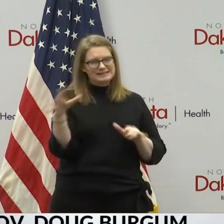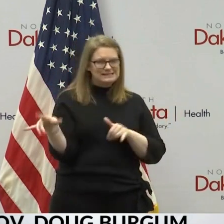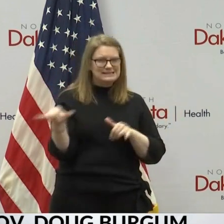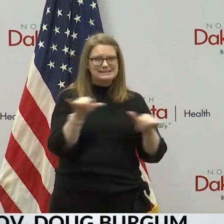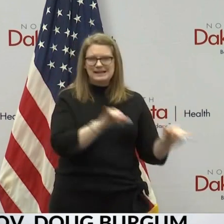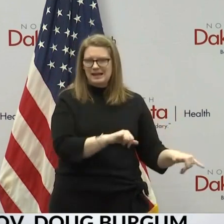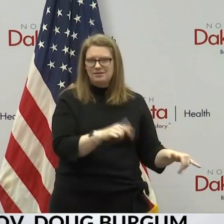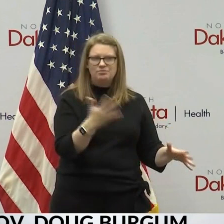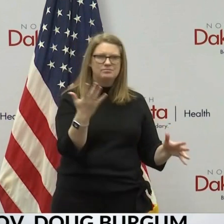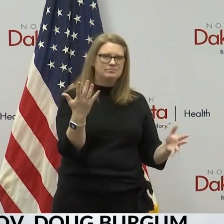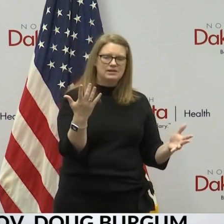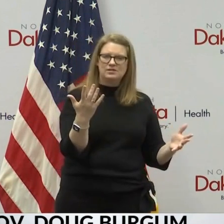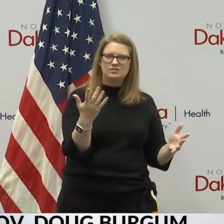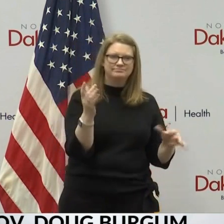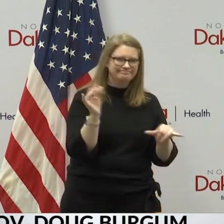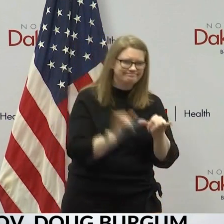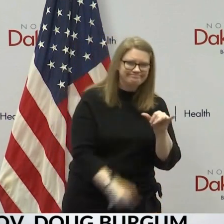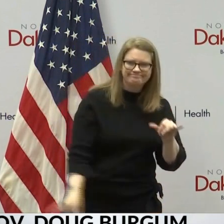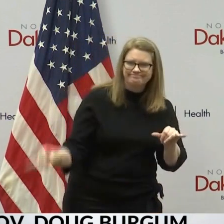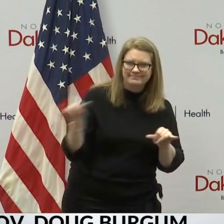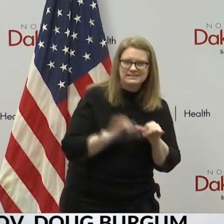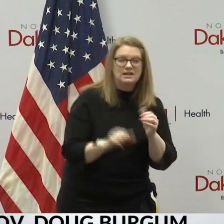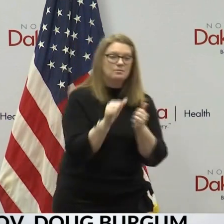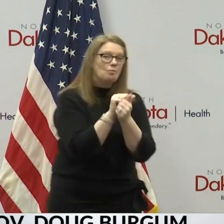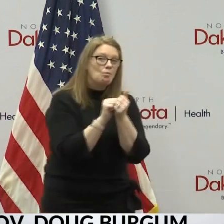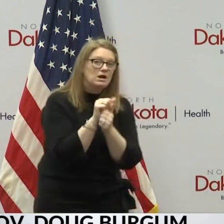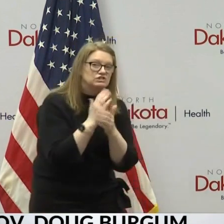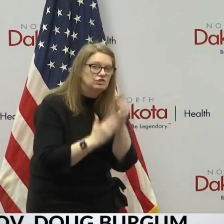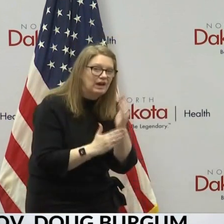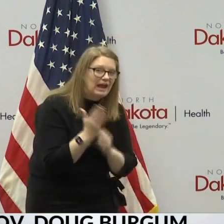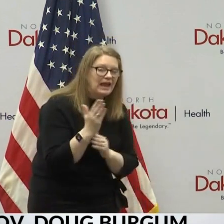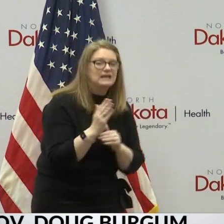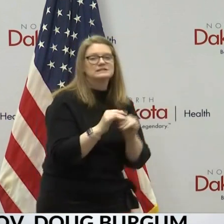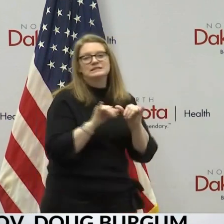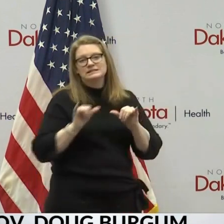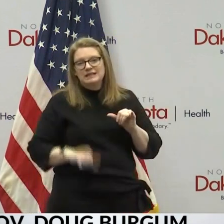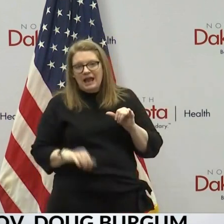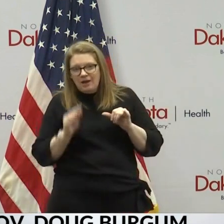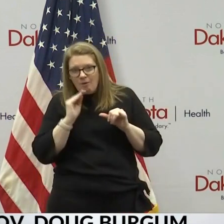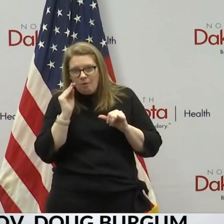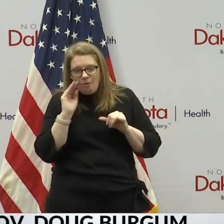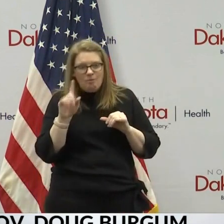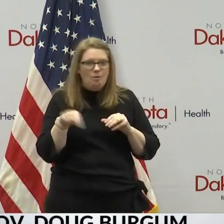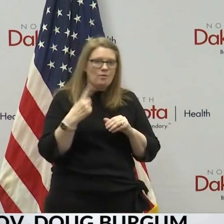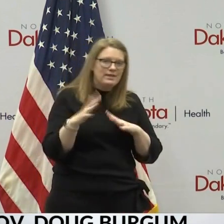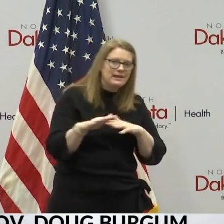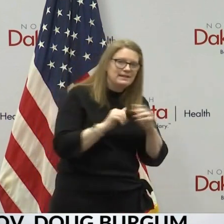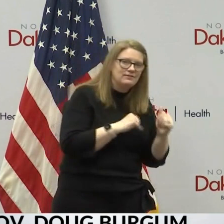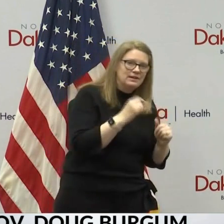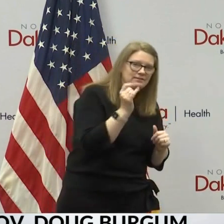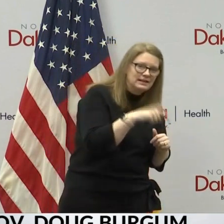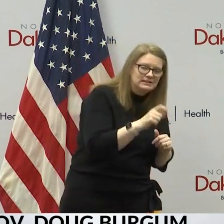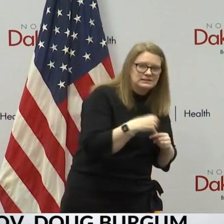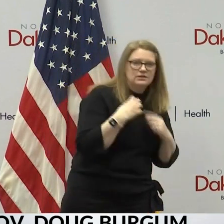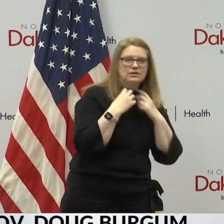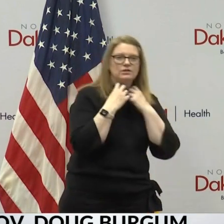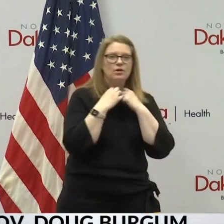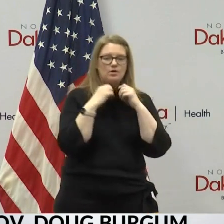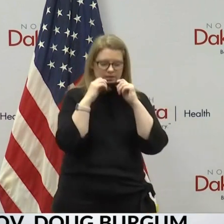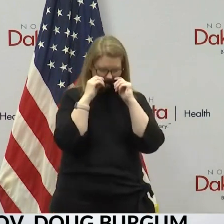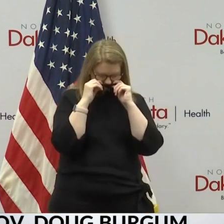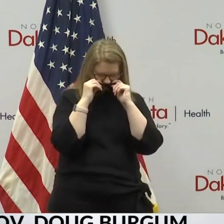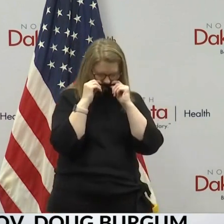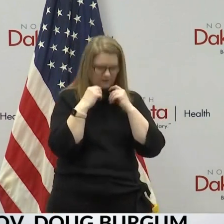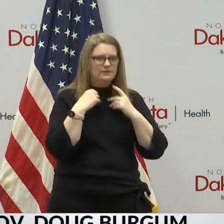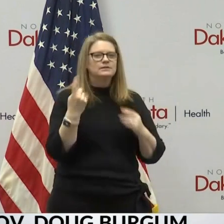past about great hand hygiene and staying home, only leaving if necessary, covering coughs. I mean, on a call this